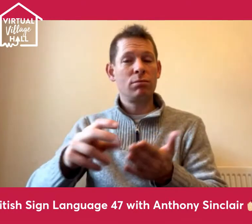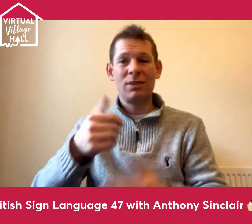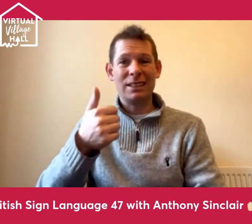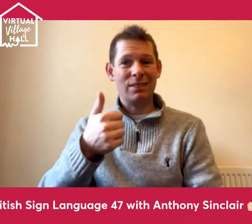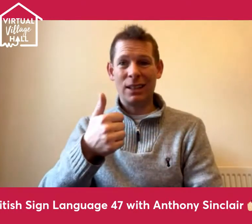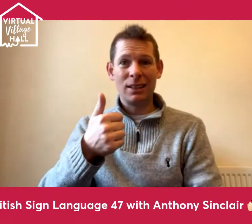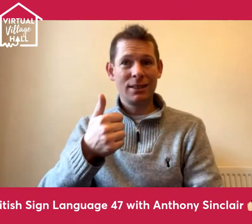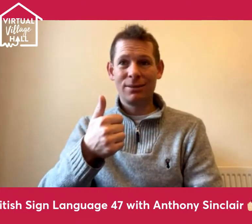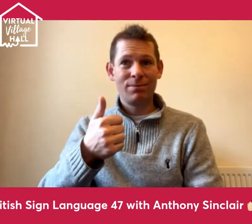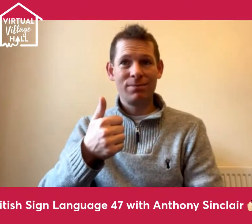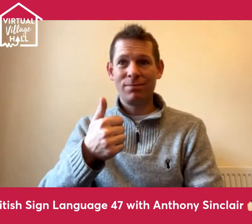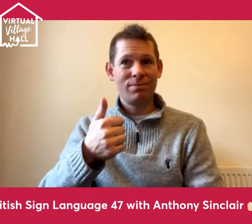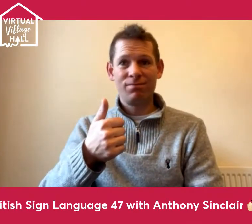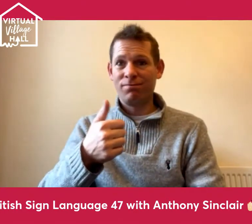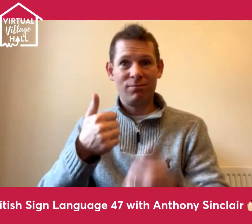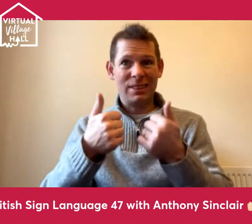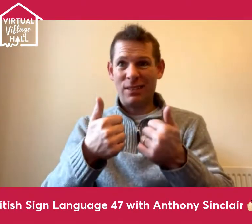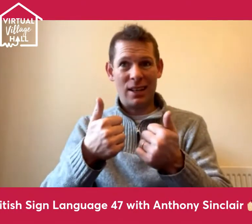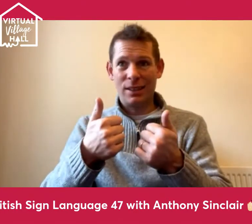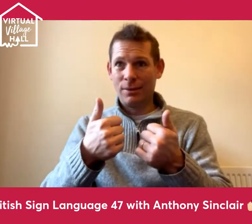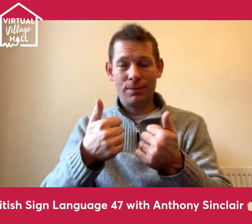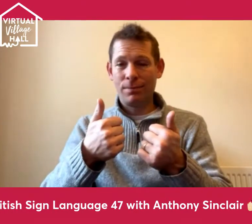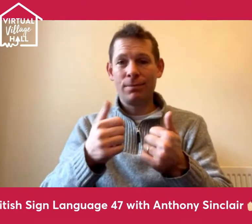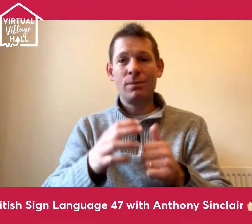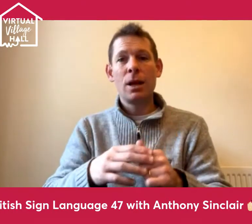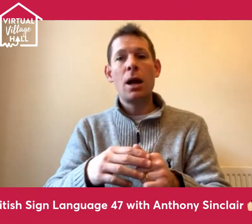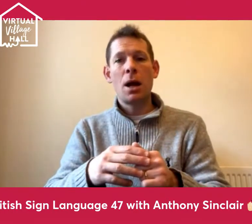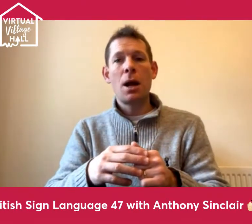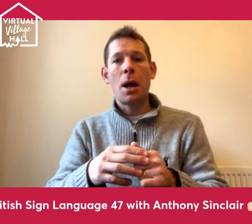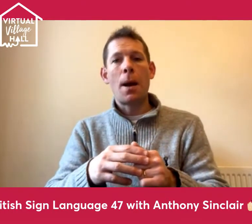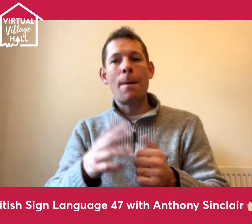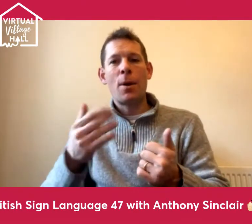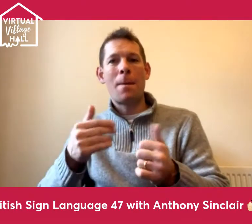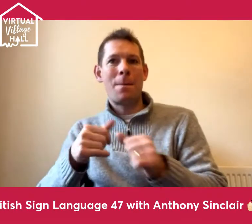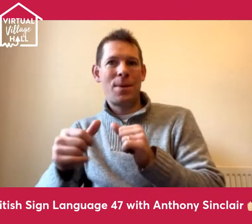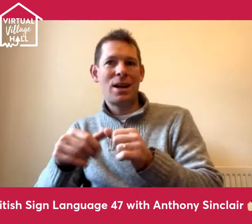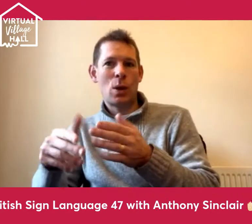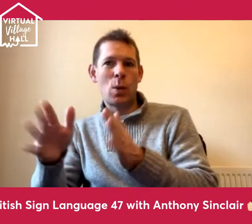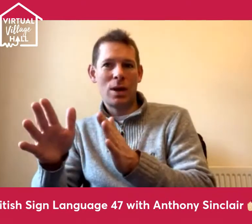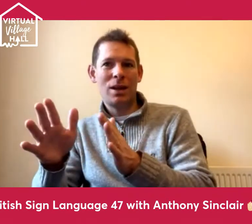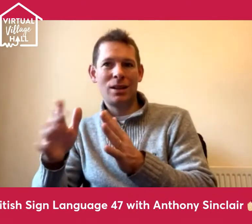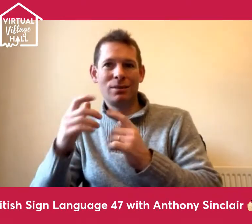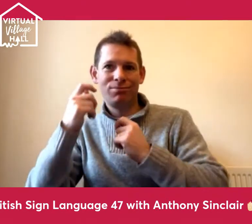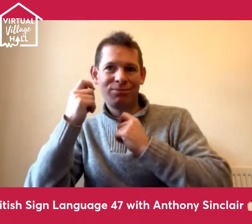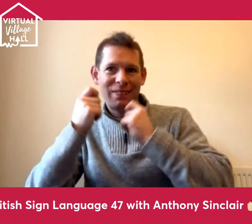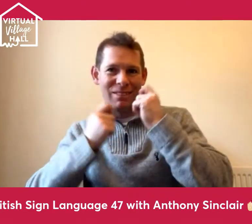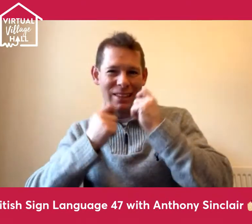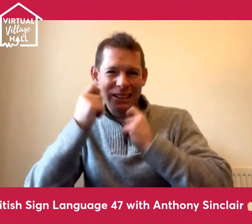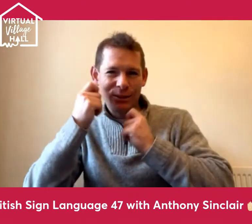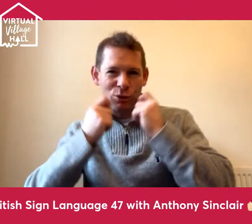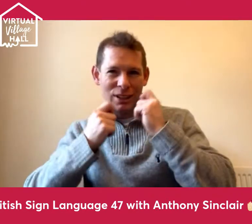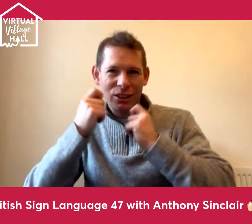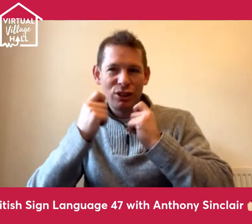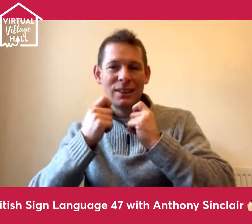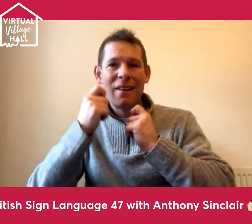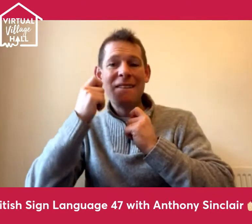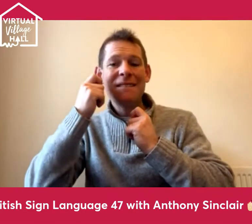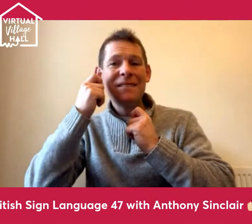So if you want to just sign the word walk, that's absolutely fine. But if you want to add on a little bit